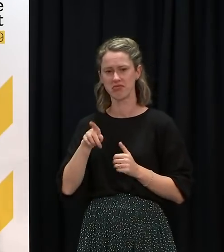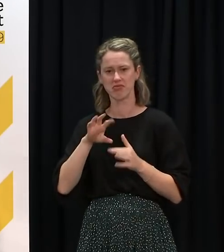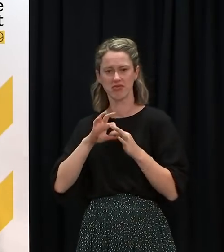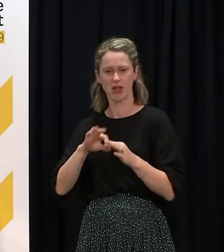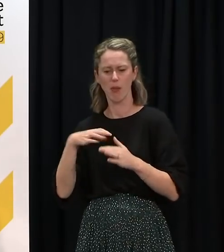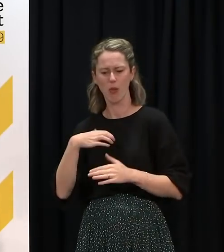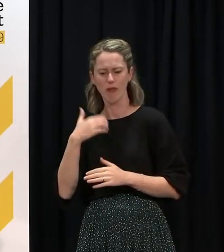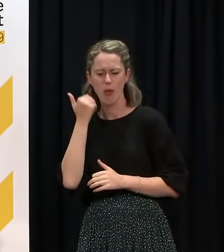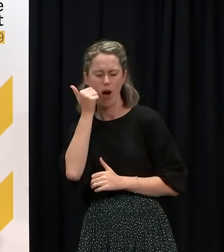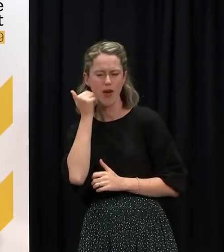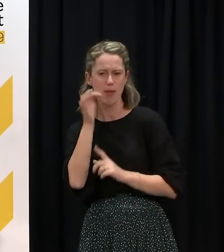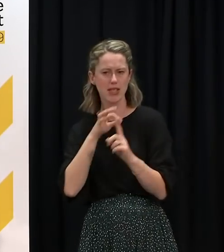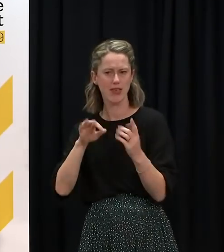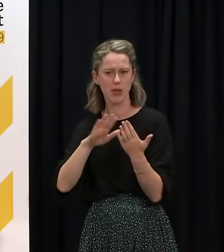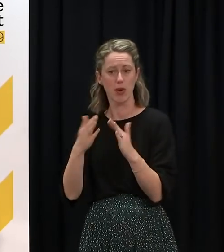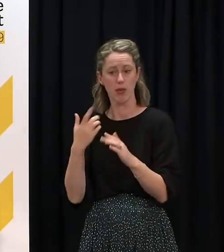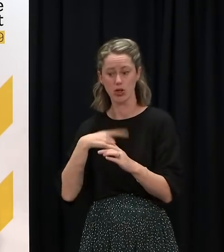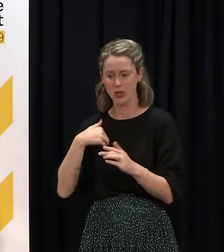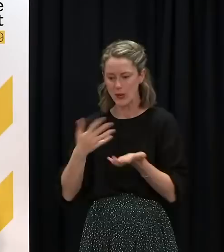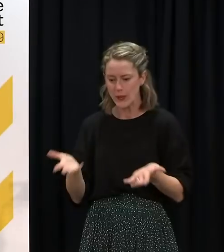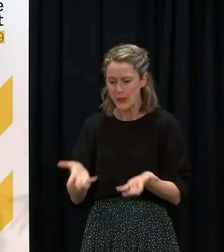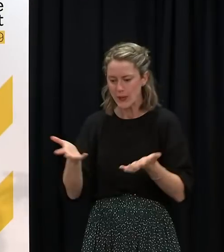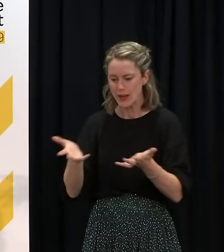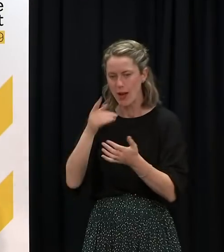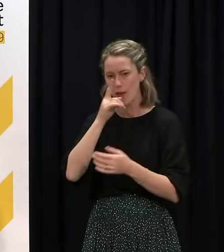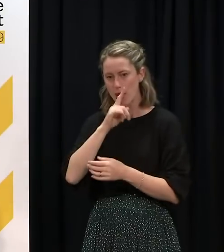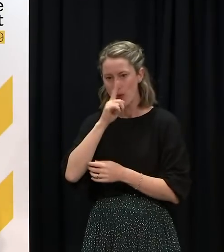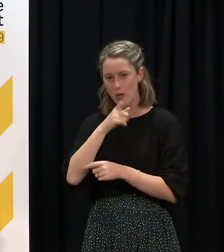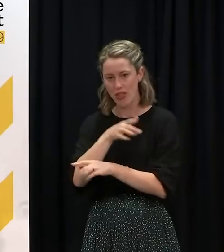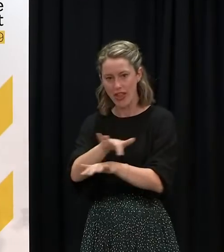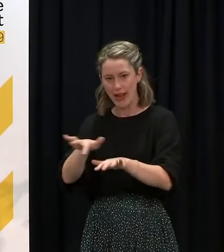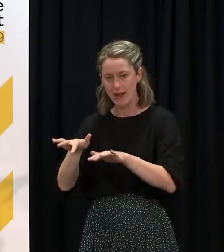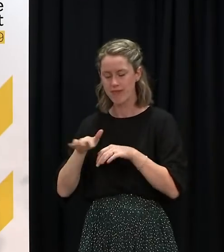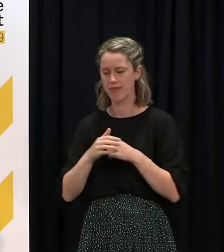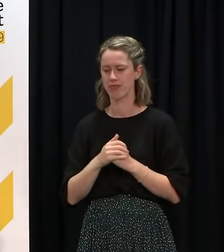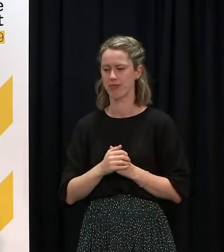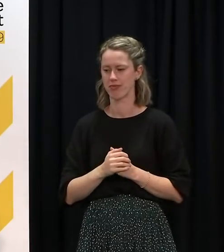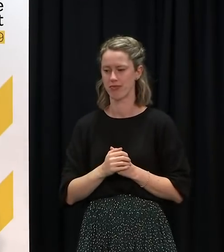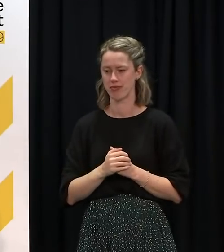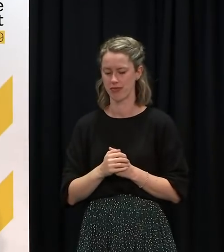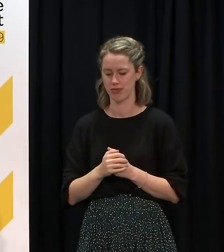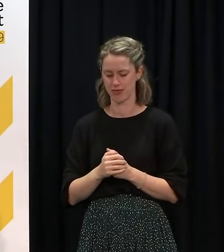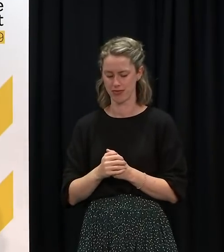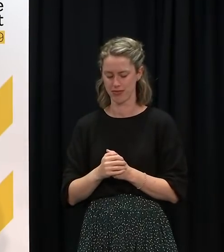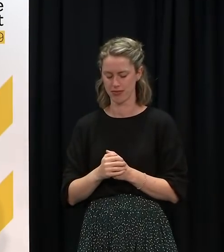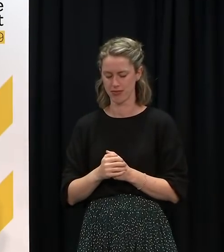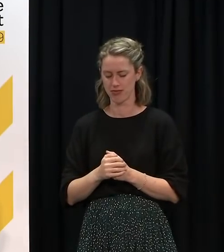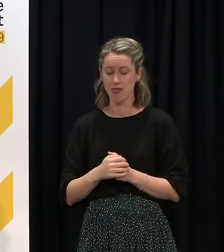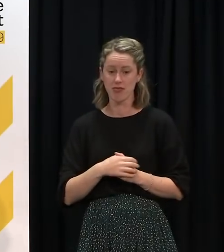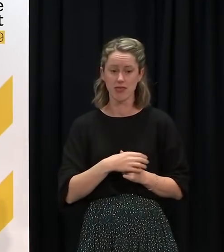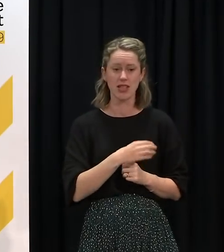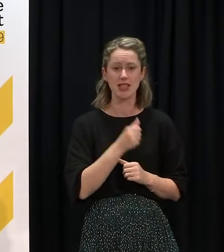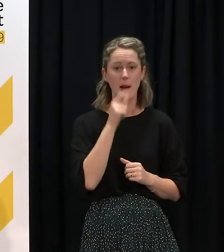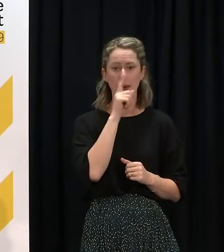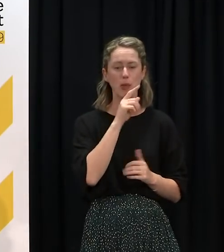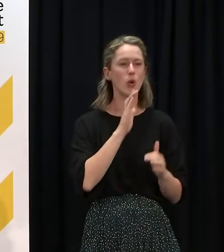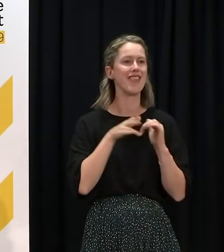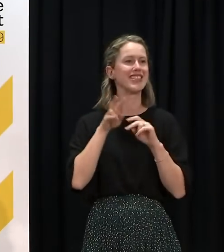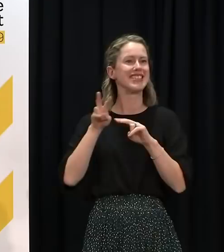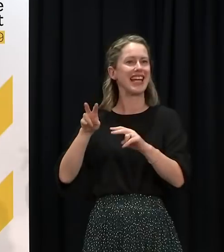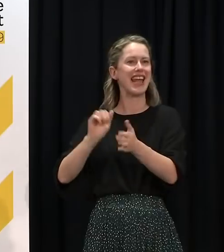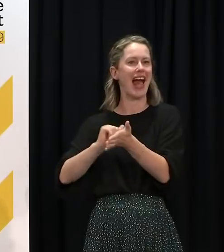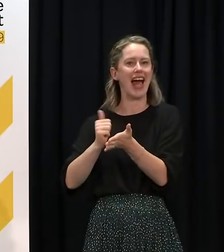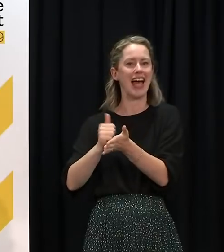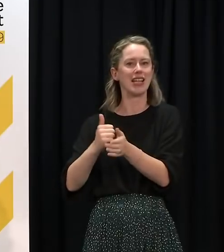and Pacific communities, again, because we need to reach deeper into those communities. So the fact that some people won't see the ad campaign